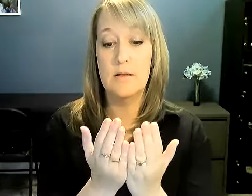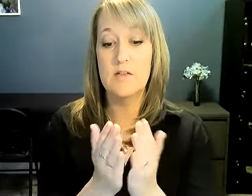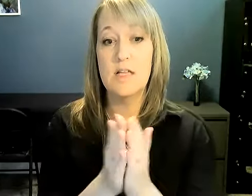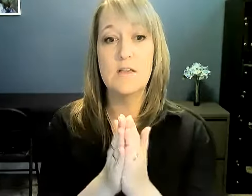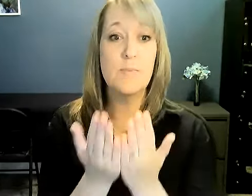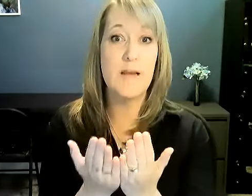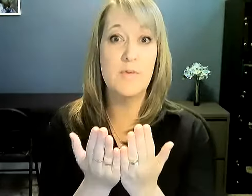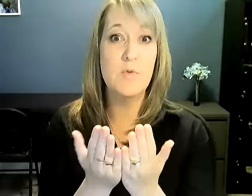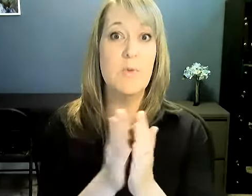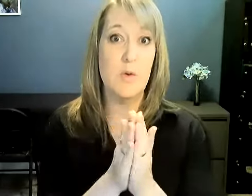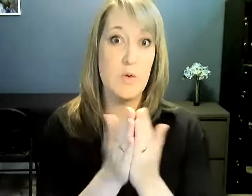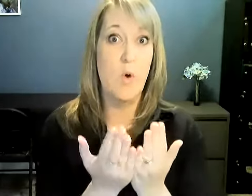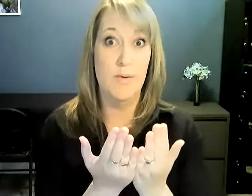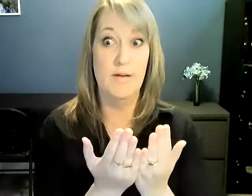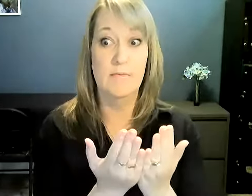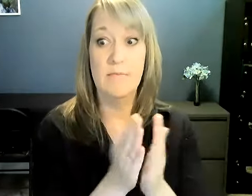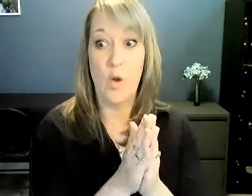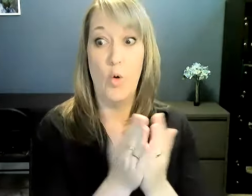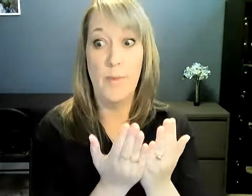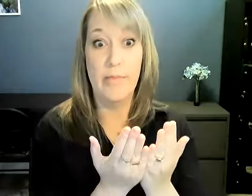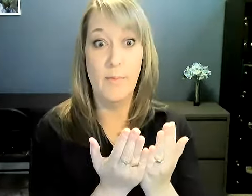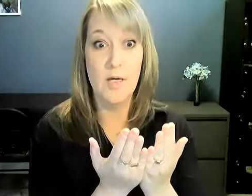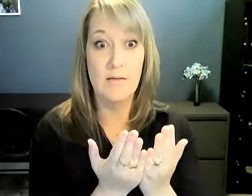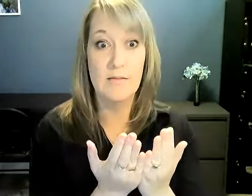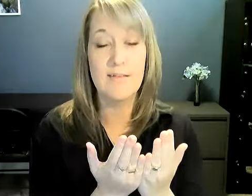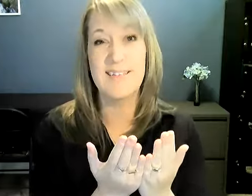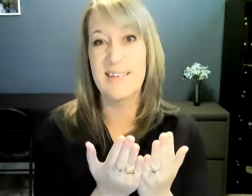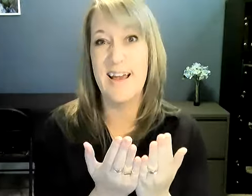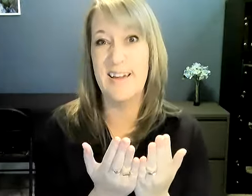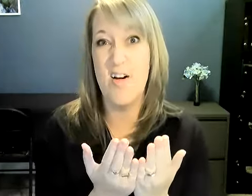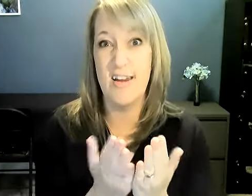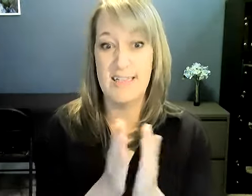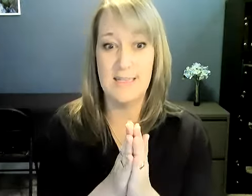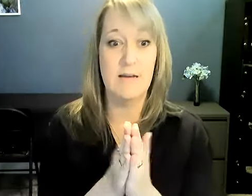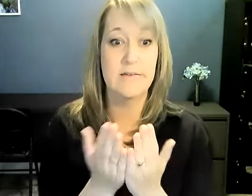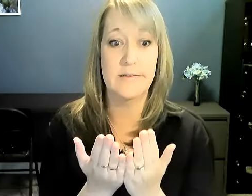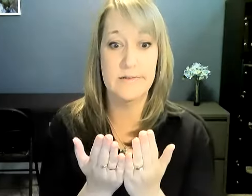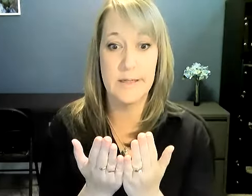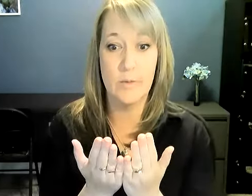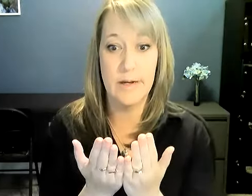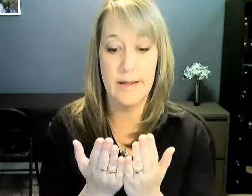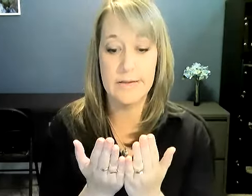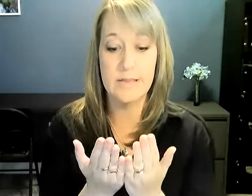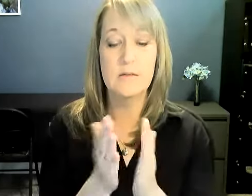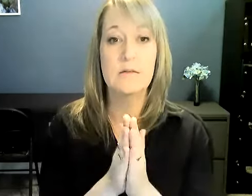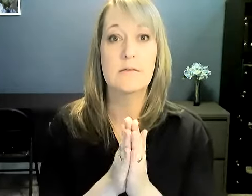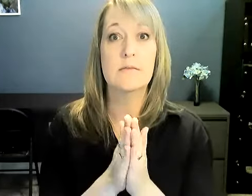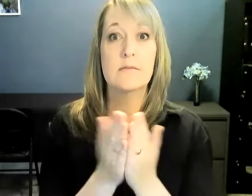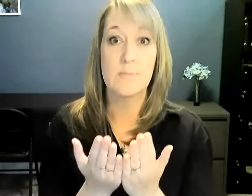there's a little bit of a movement where you open the book. This is an iconic sign because it looks like what it is.